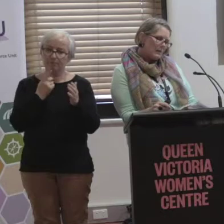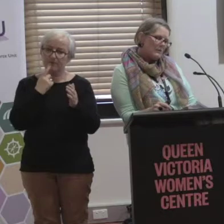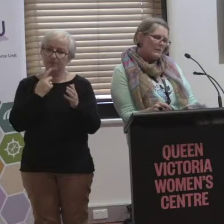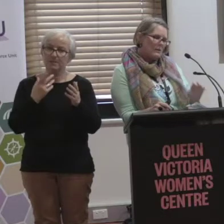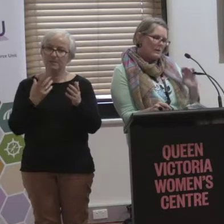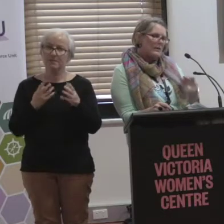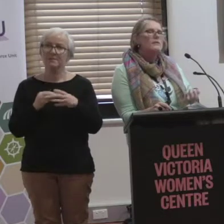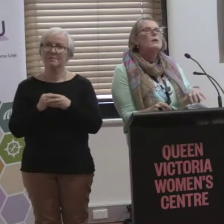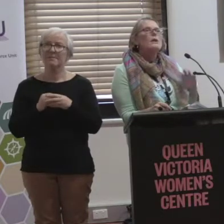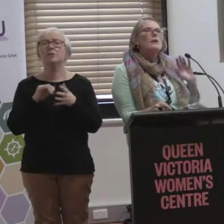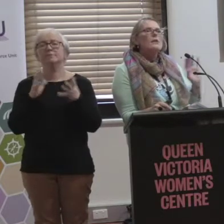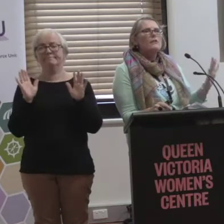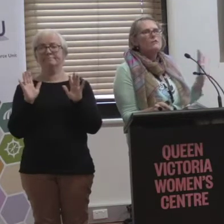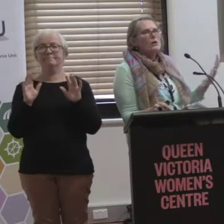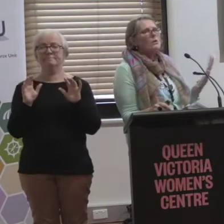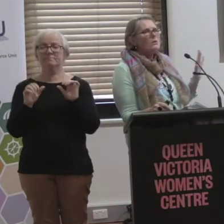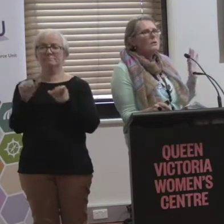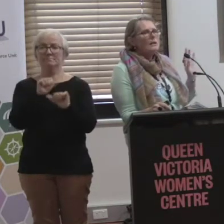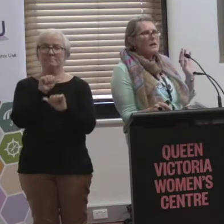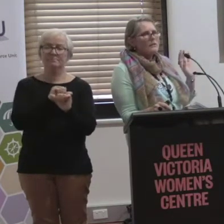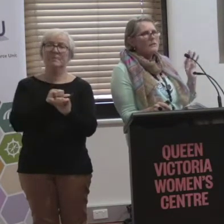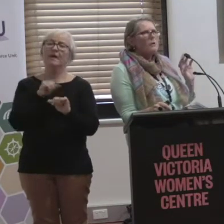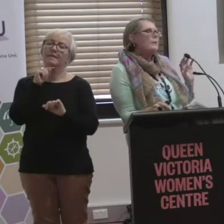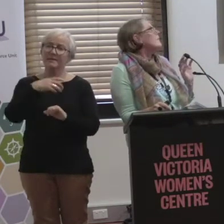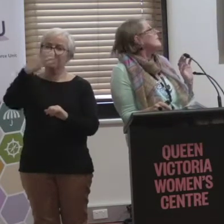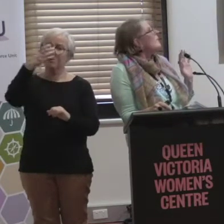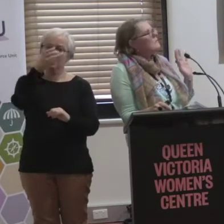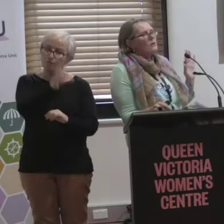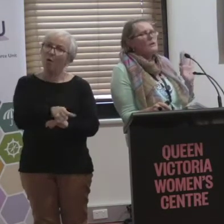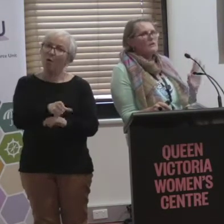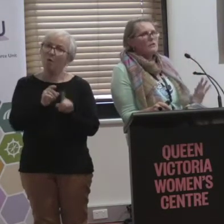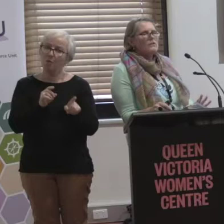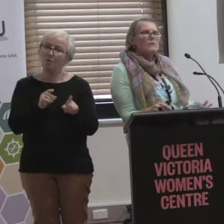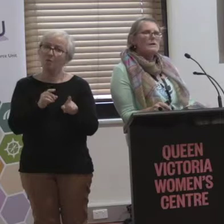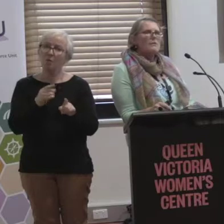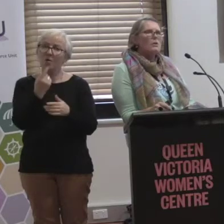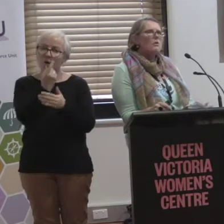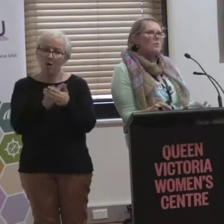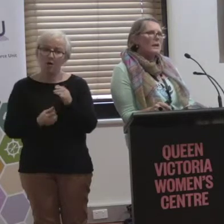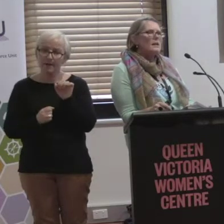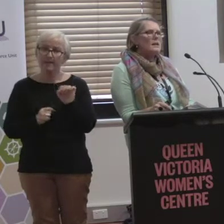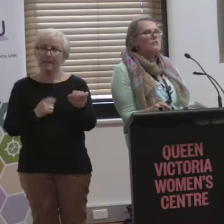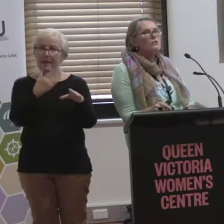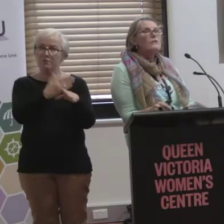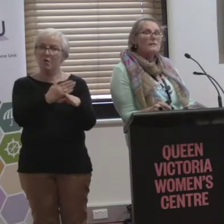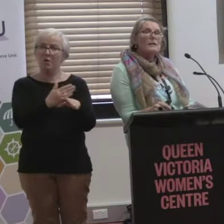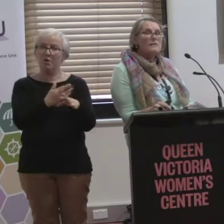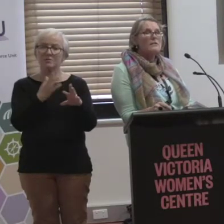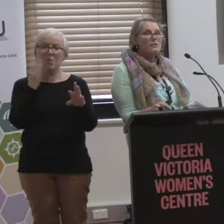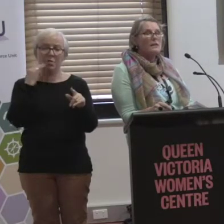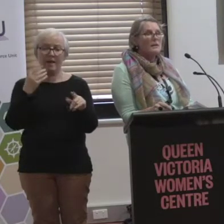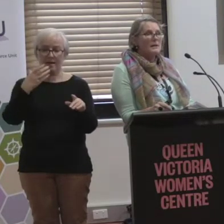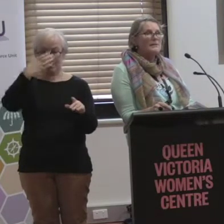when... So this role, a support person, solely functions in their role when an individual still